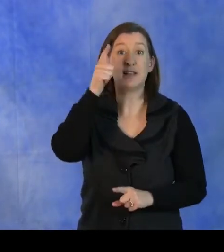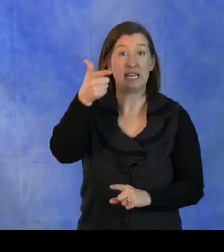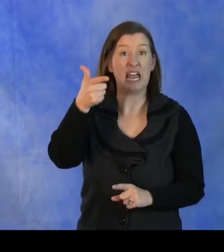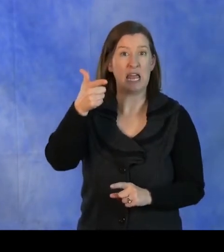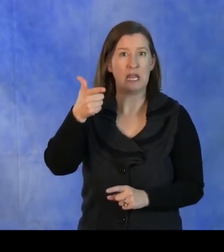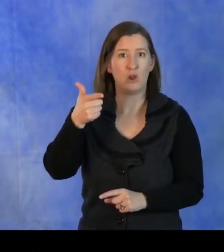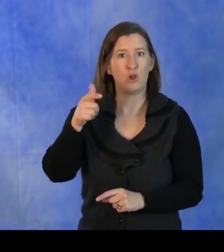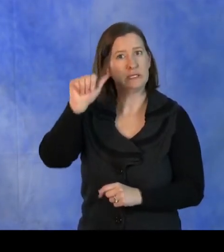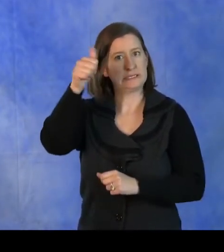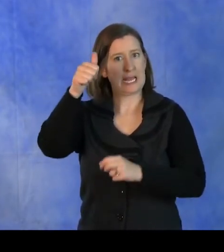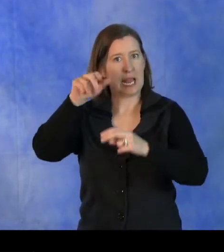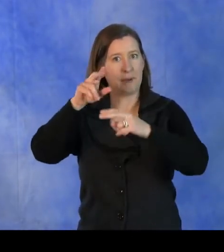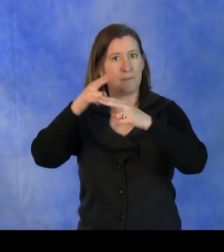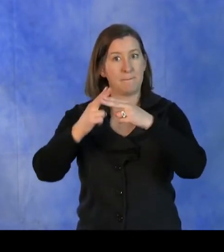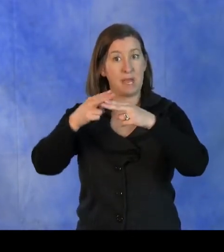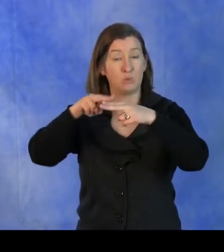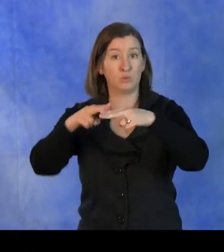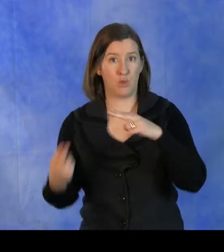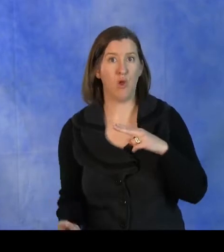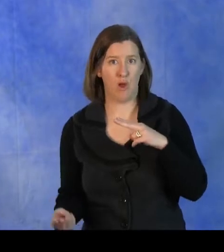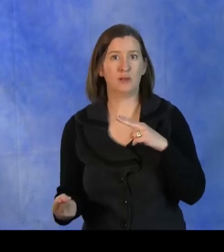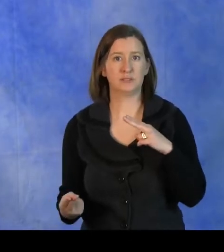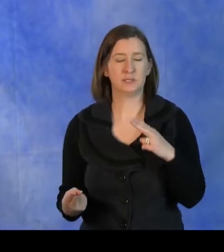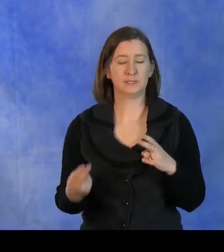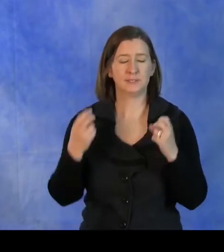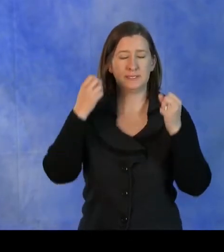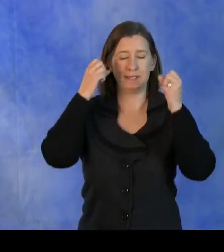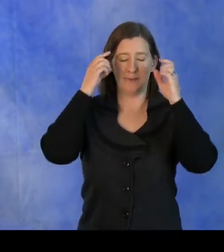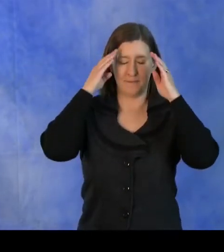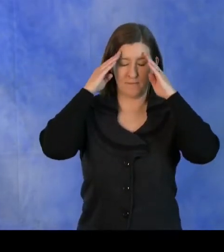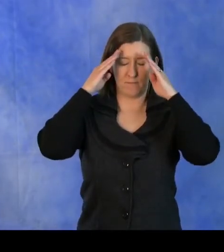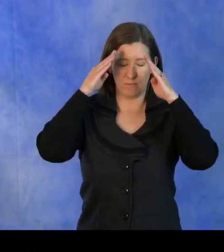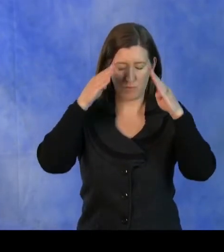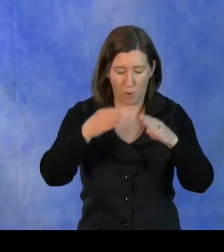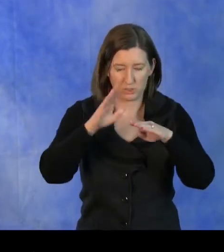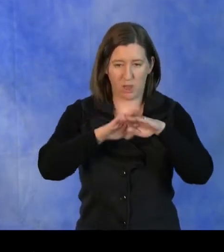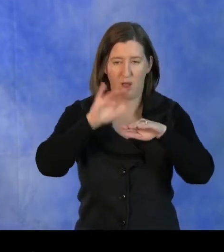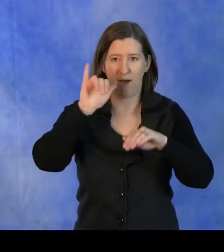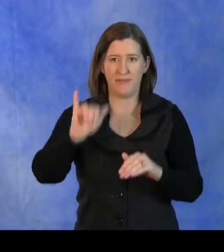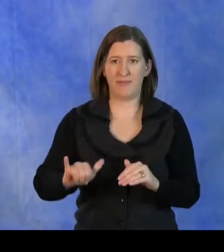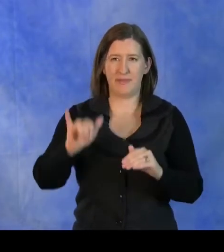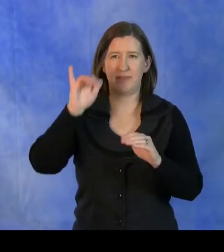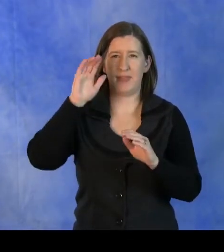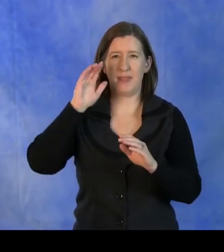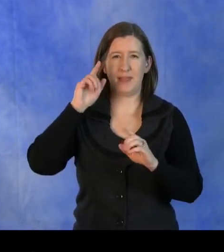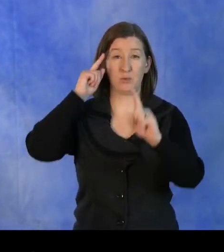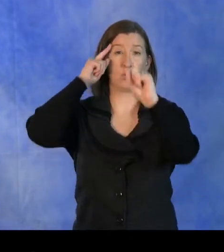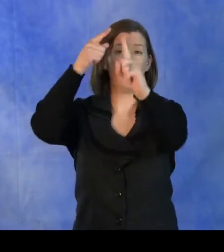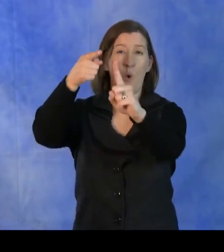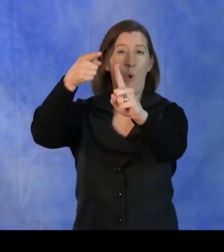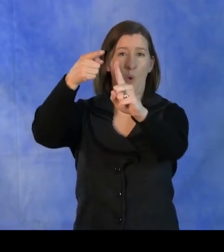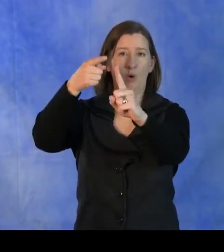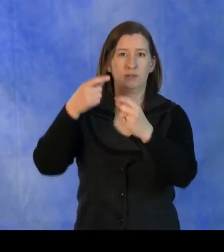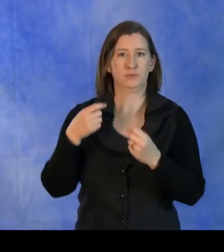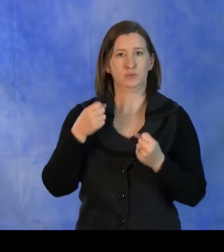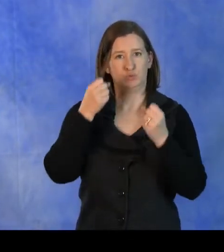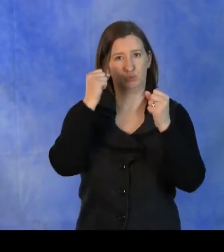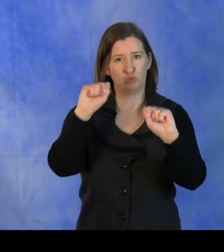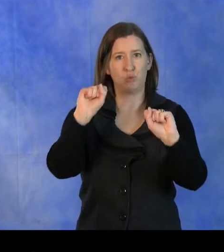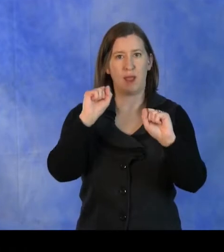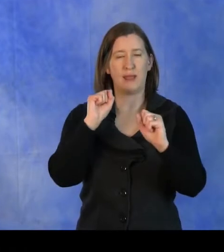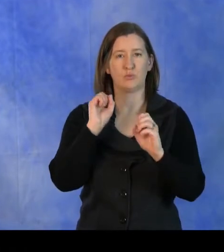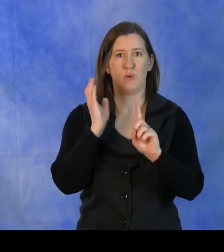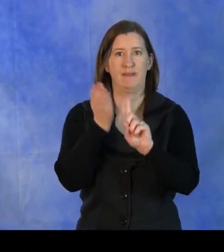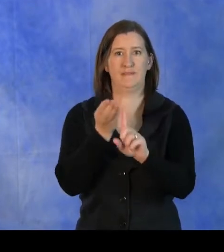So you might visualize yourself later 10 pounds lighter, and you have to focus on that